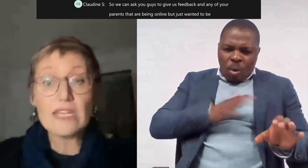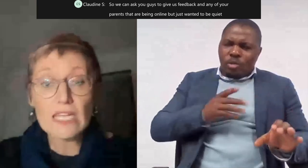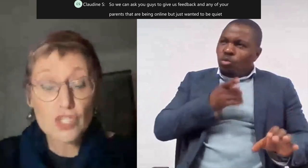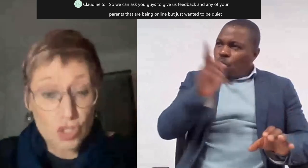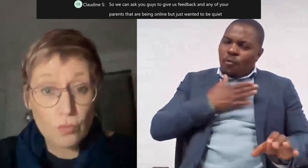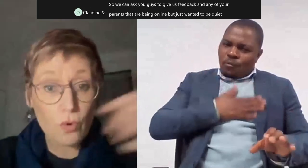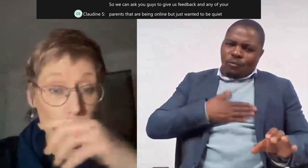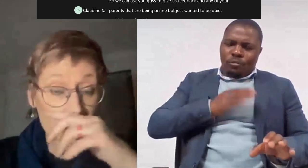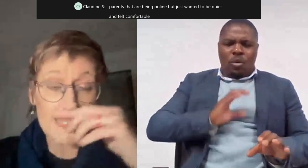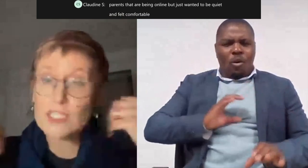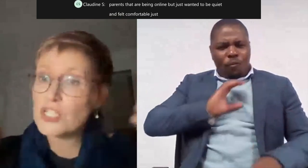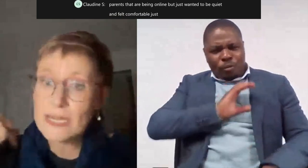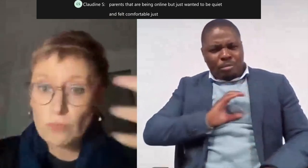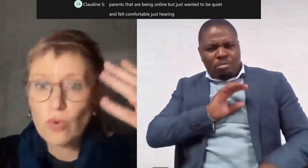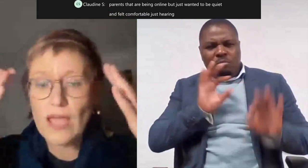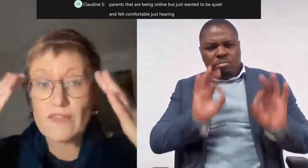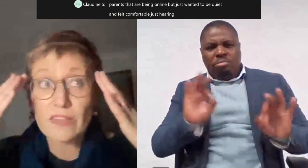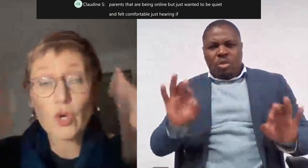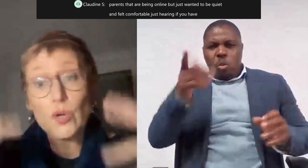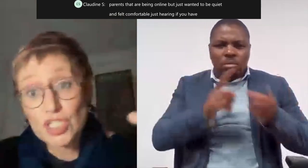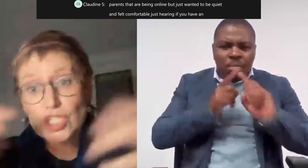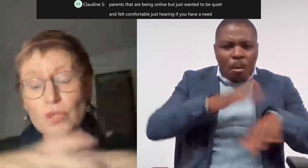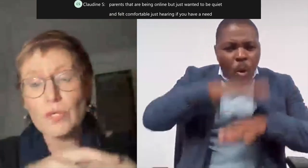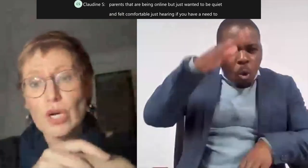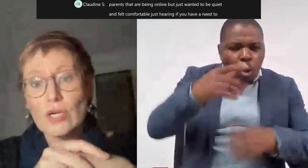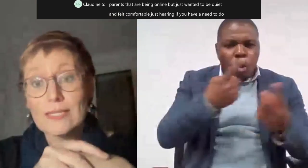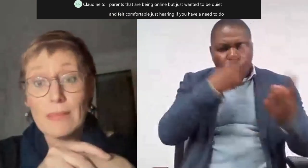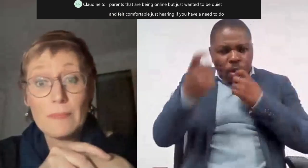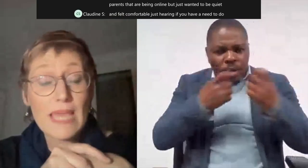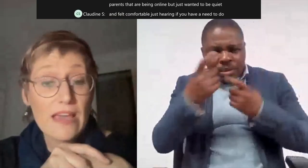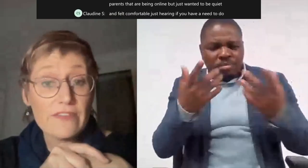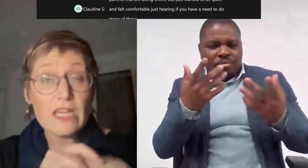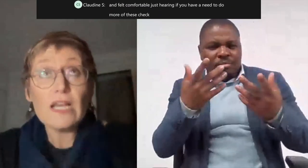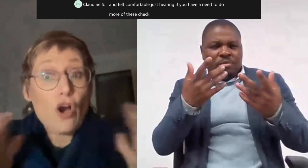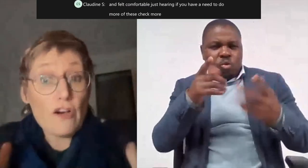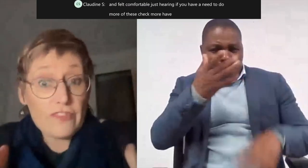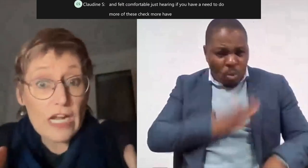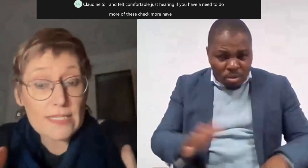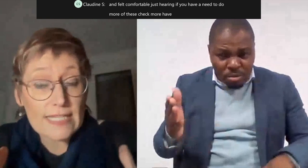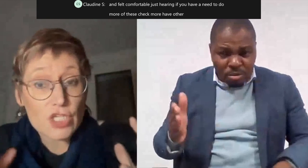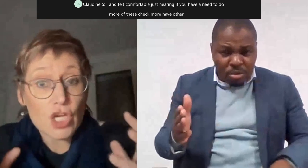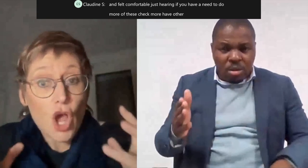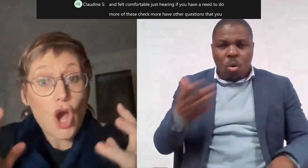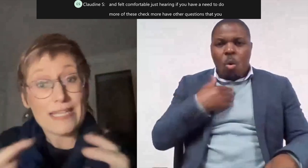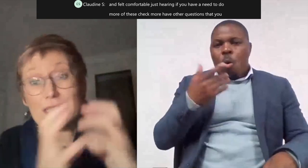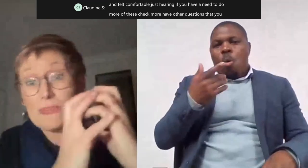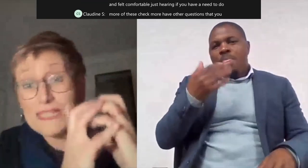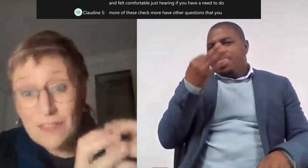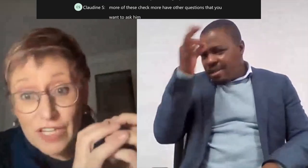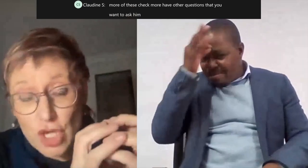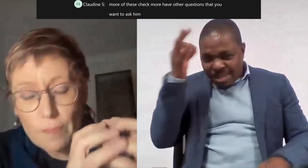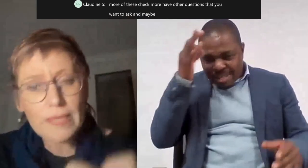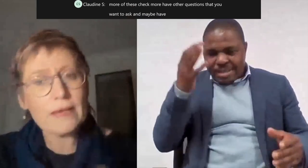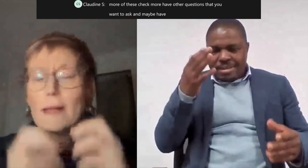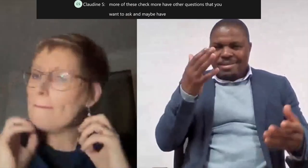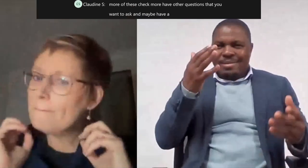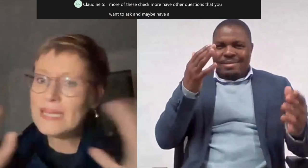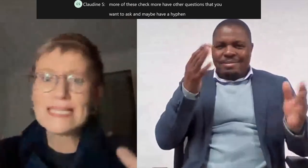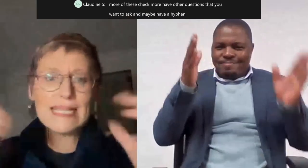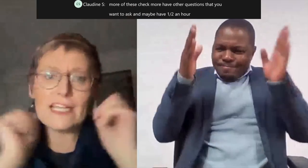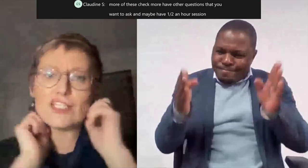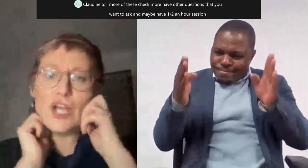if you have a need to do more of these, chat more, have other questions that you want to ask, and maybe have a half an hour session on a specific